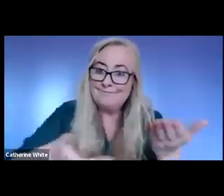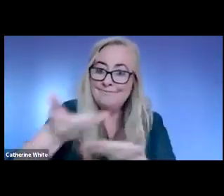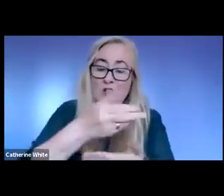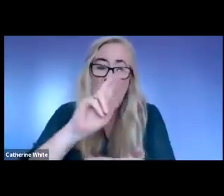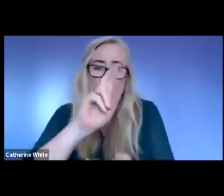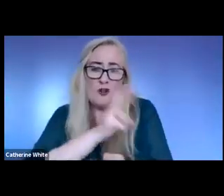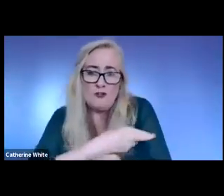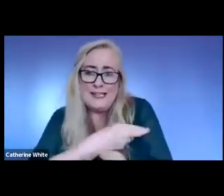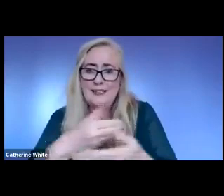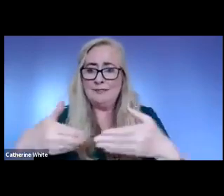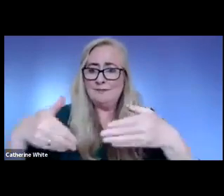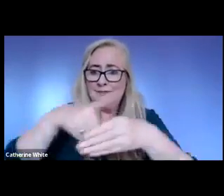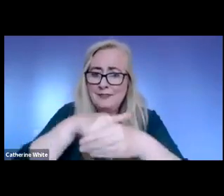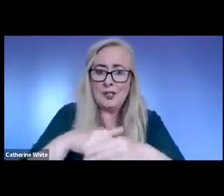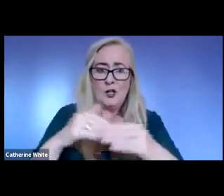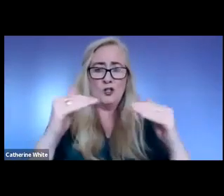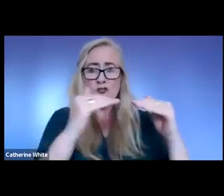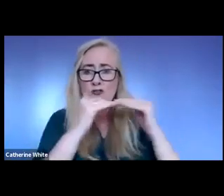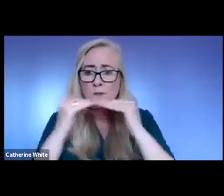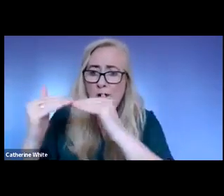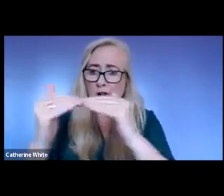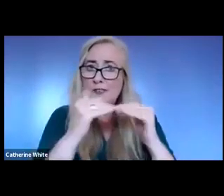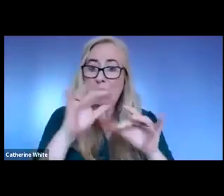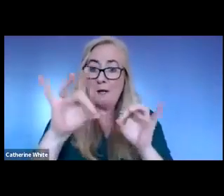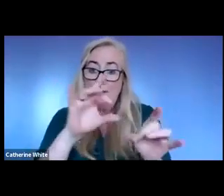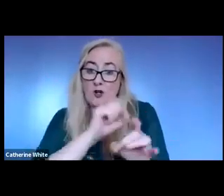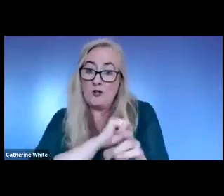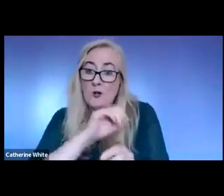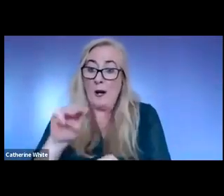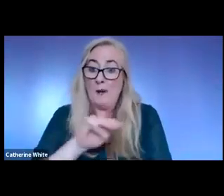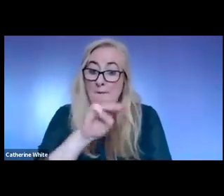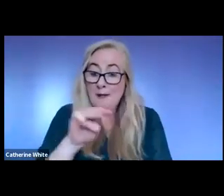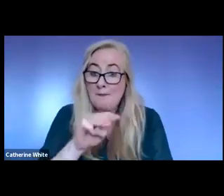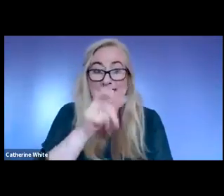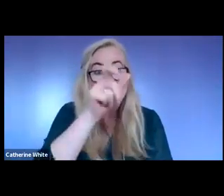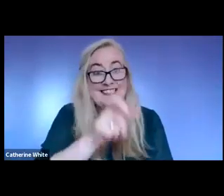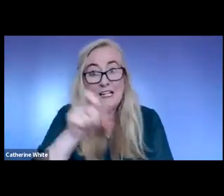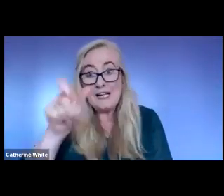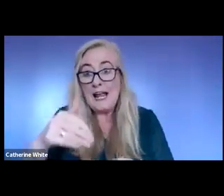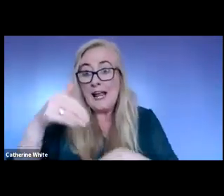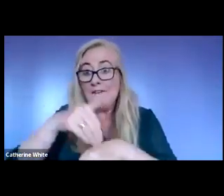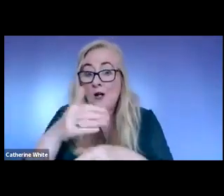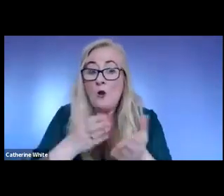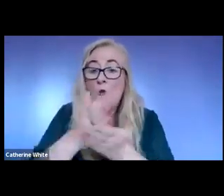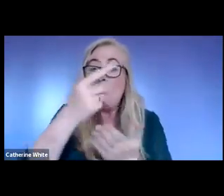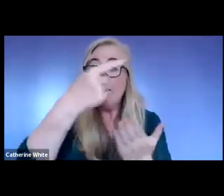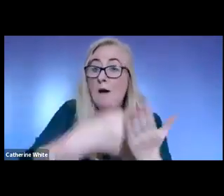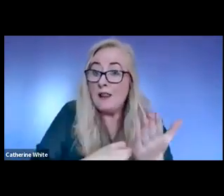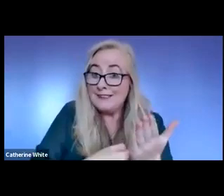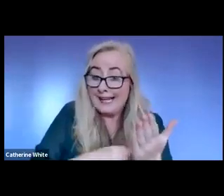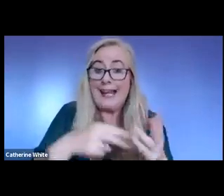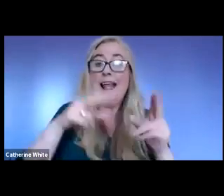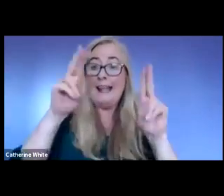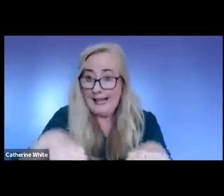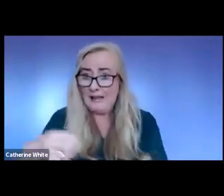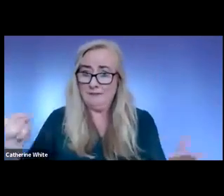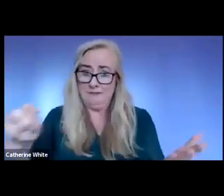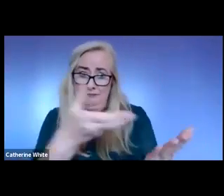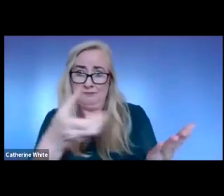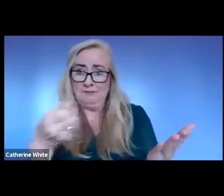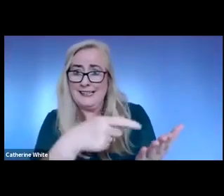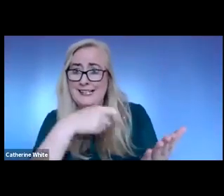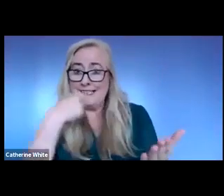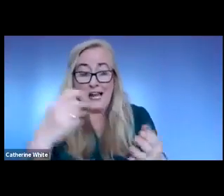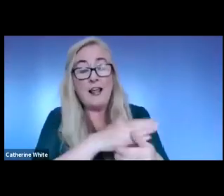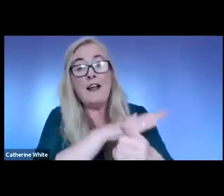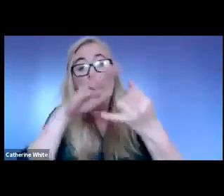and deliberative democracy so that people, citizens affected by all of these policies can actually have their say. And finally,